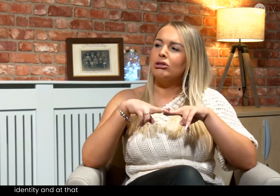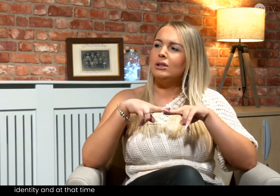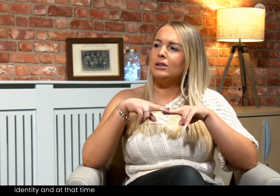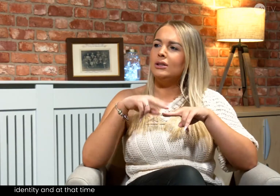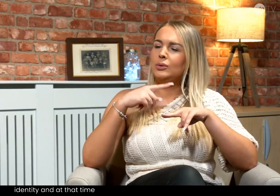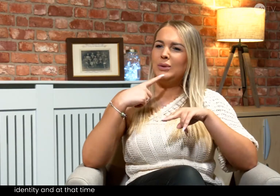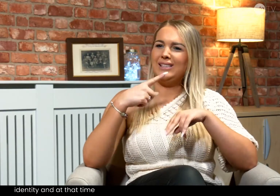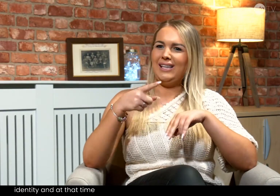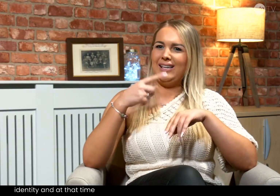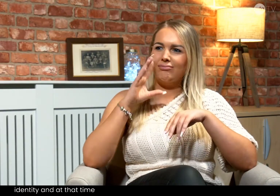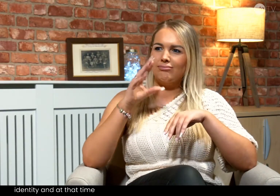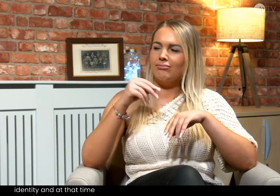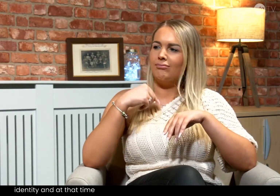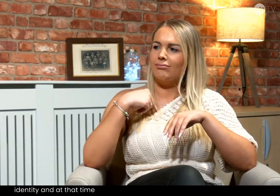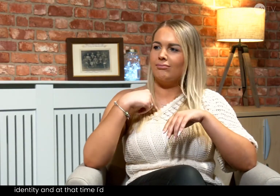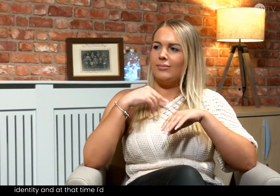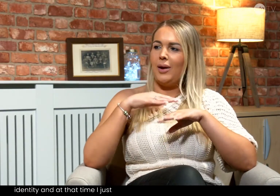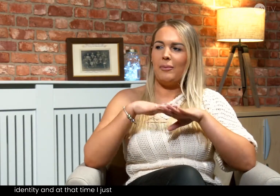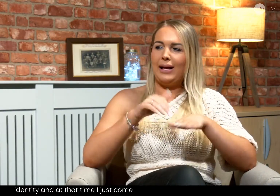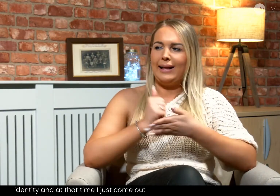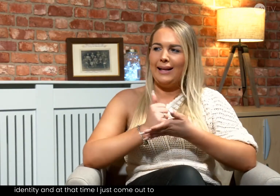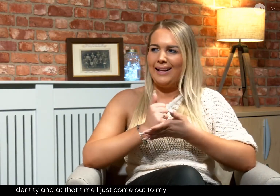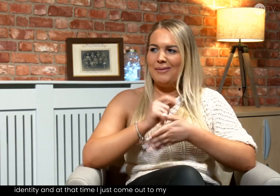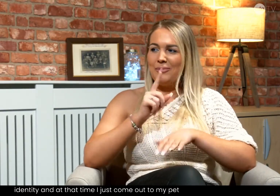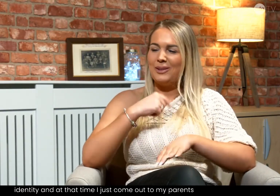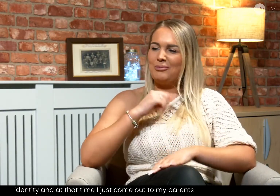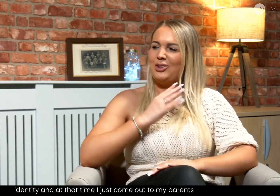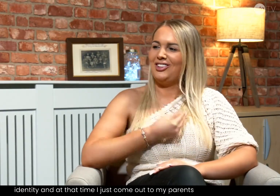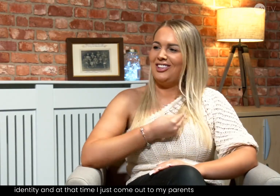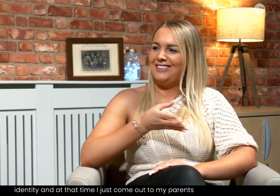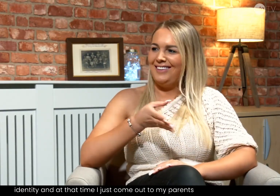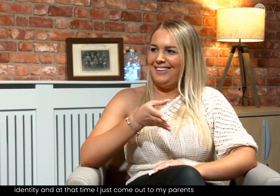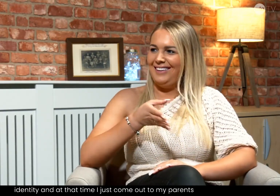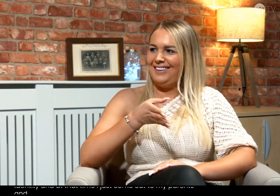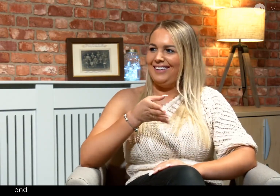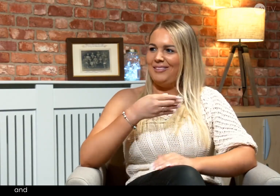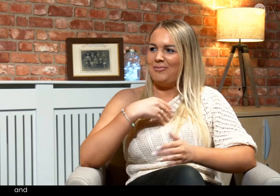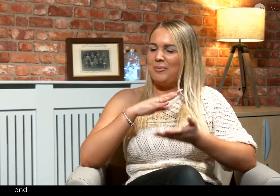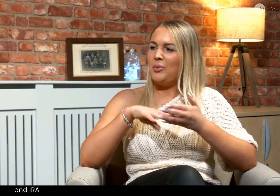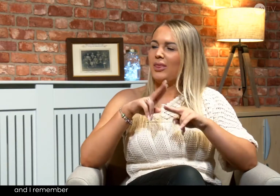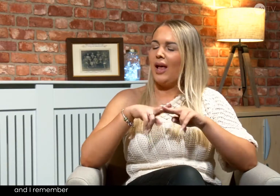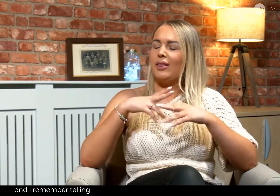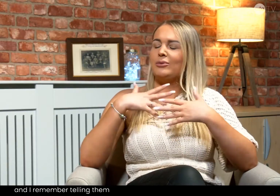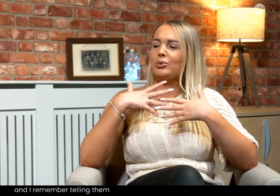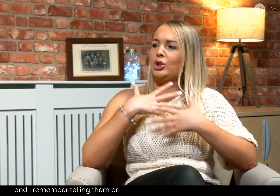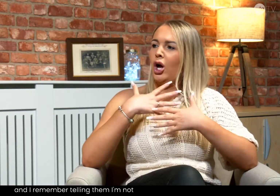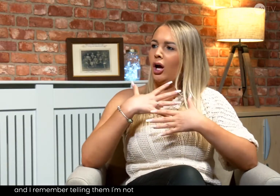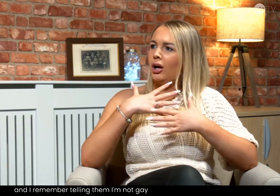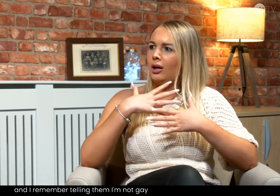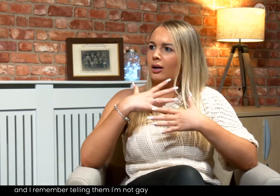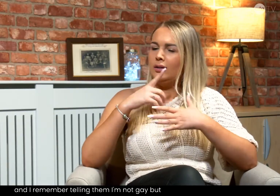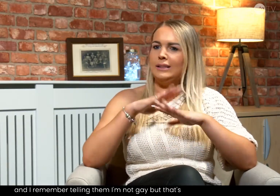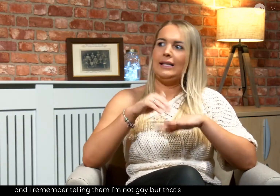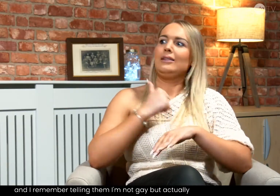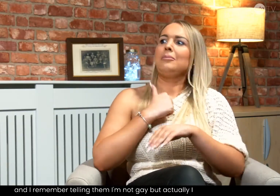had come out to my parents, and I remember telling them I'm not gay, but actually I'm transgender, and the